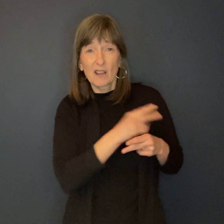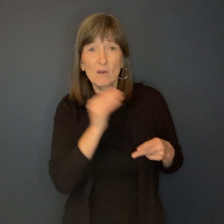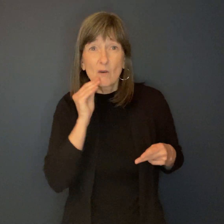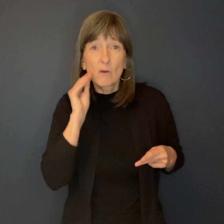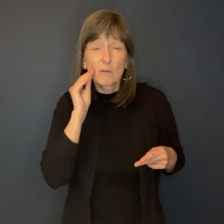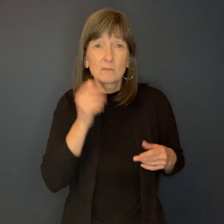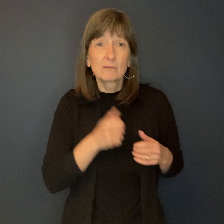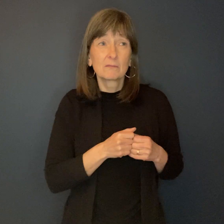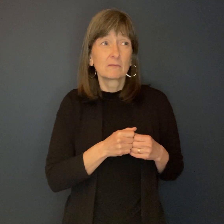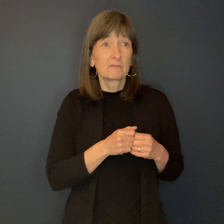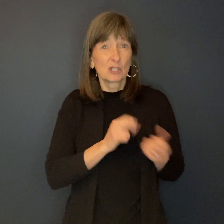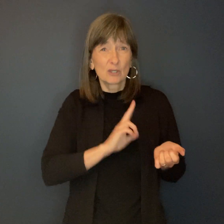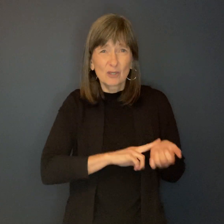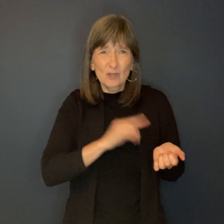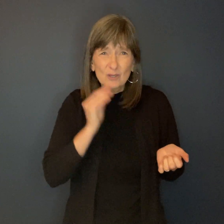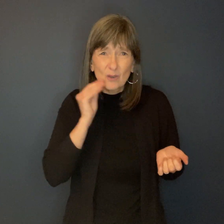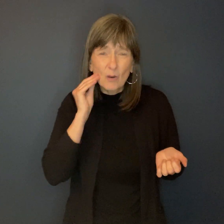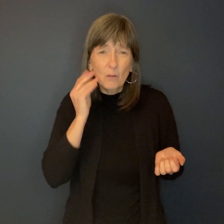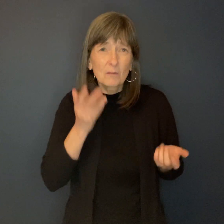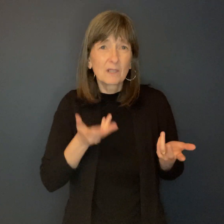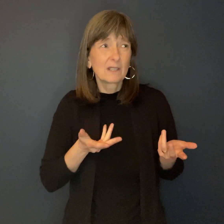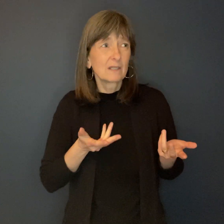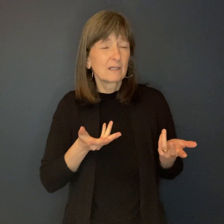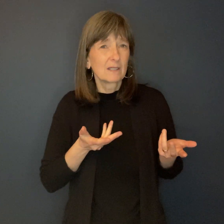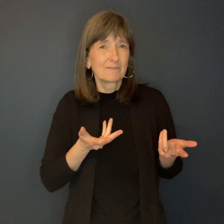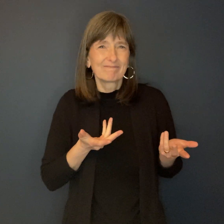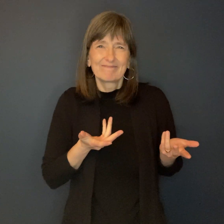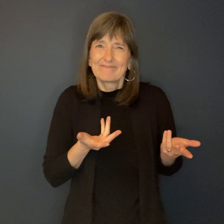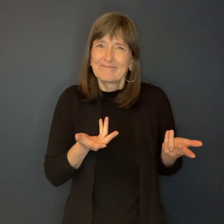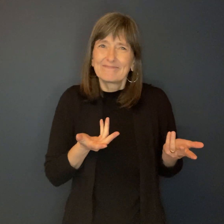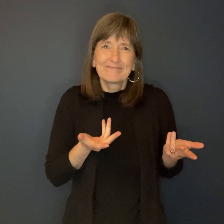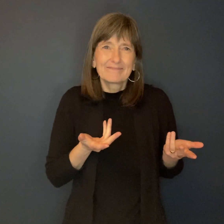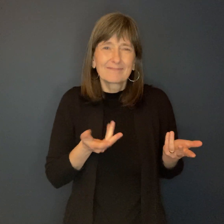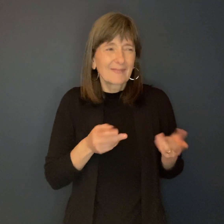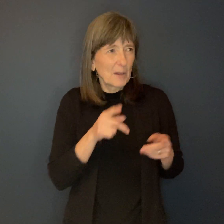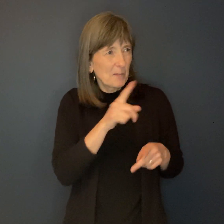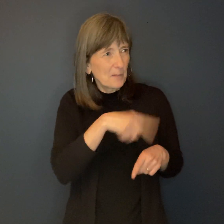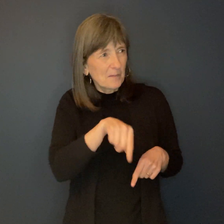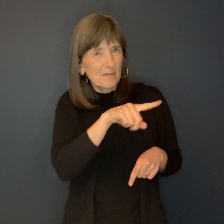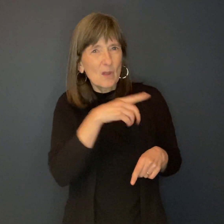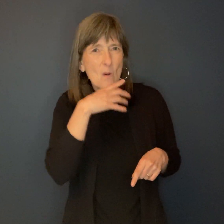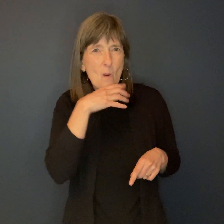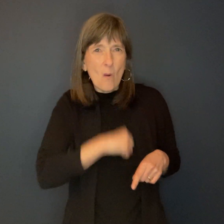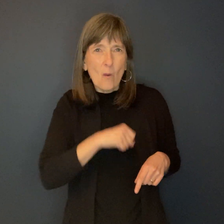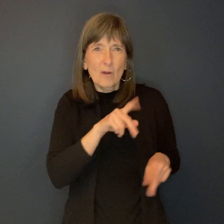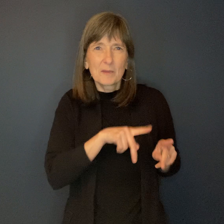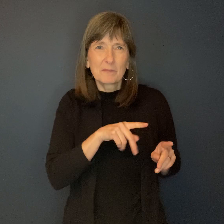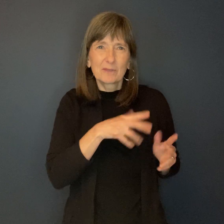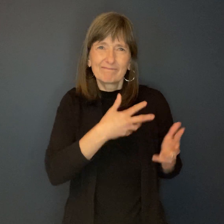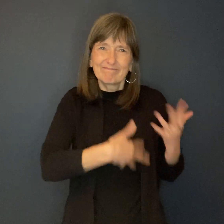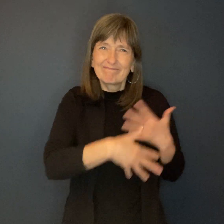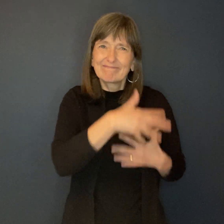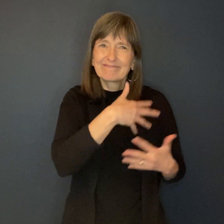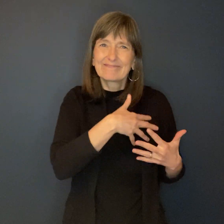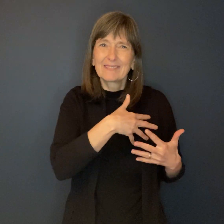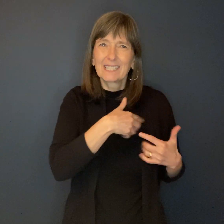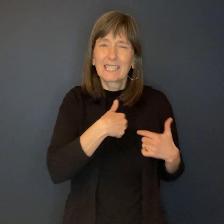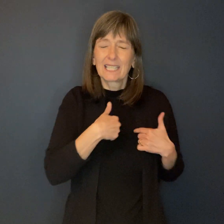of that nature. And our response to that is, and I don't mean just the